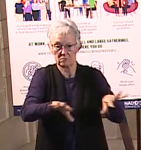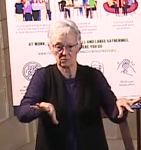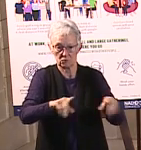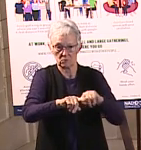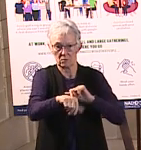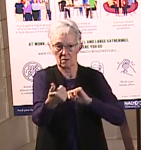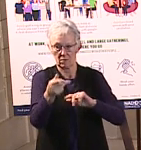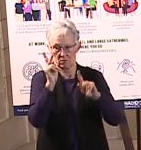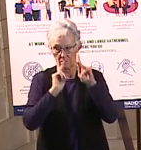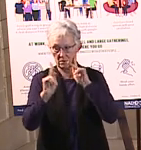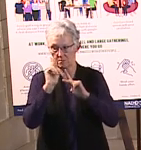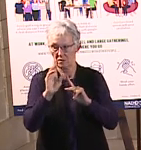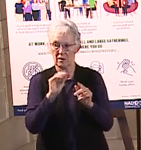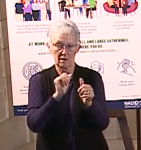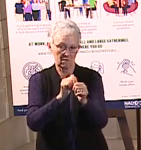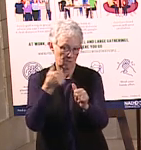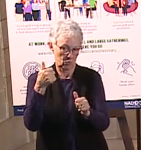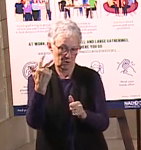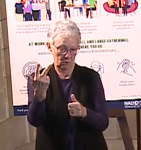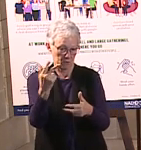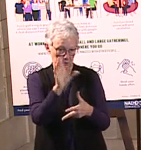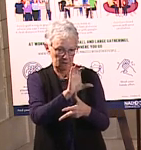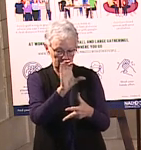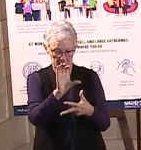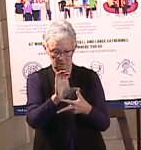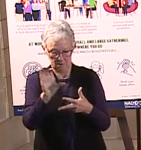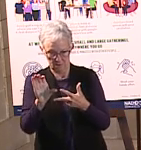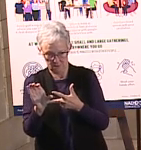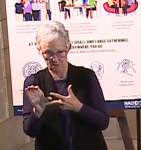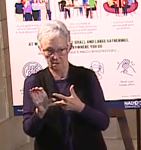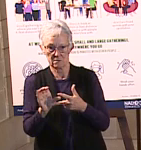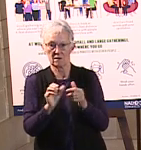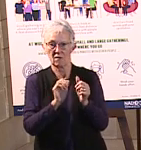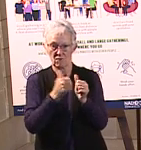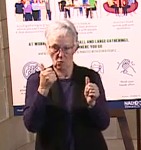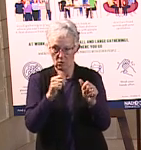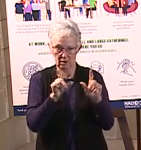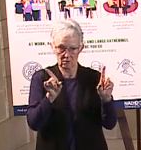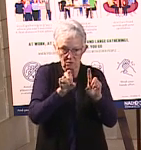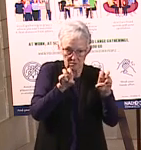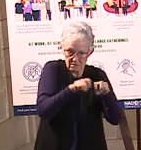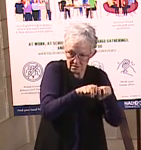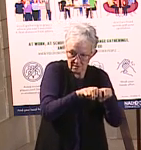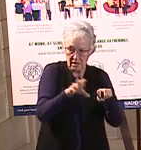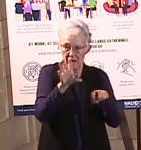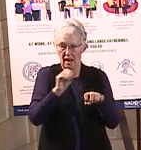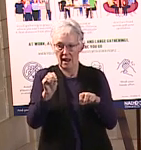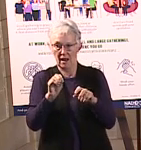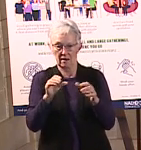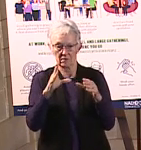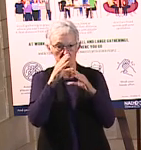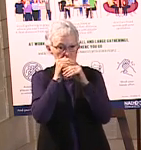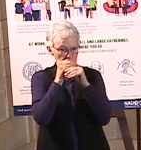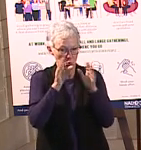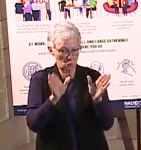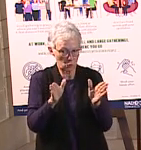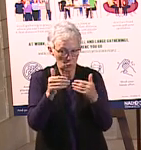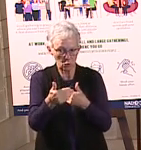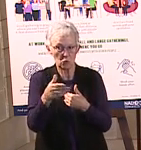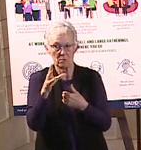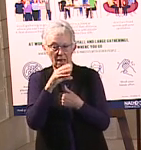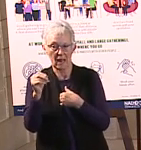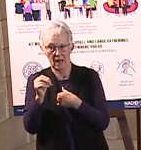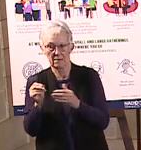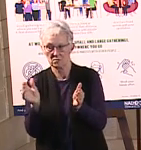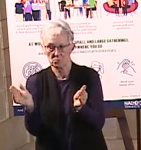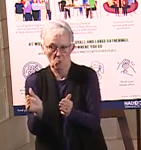we will slow down the spread of the virus. That's very important. Also, Test Nebraska is out there and available to be able to get tested. In fact, in the last